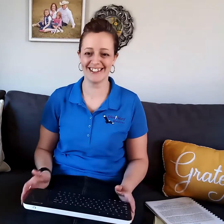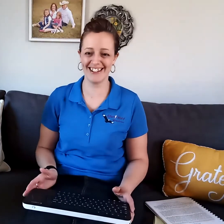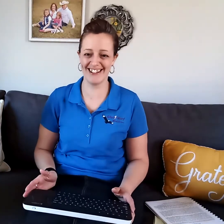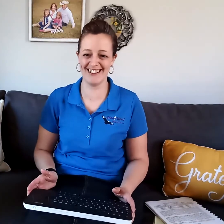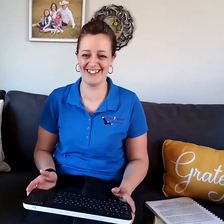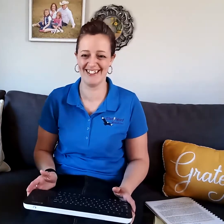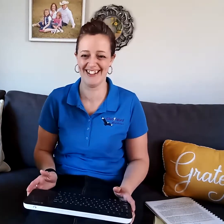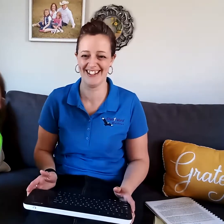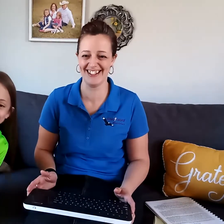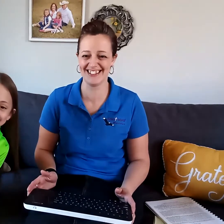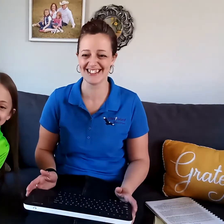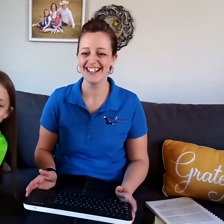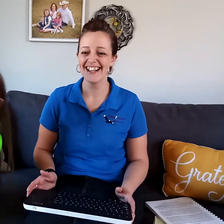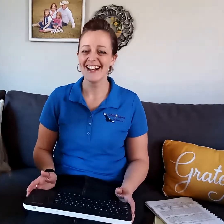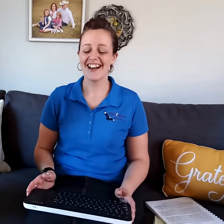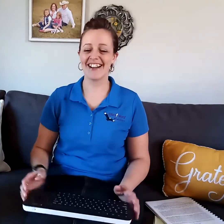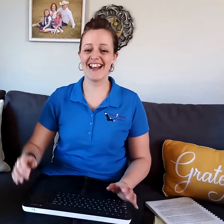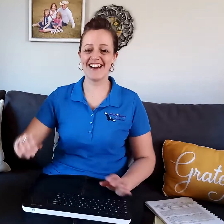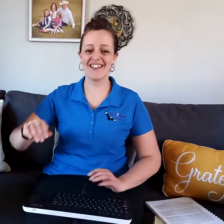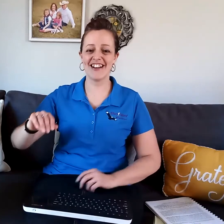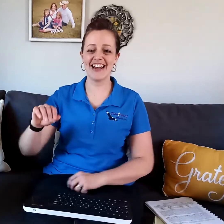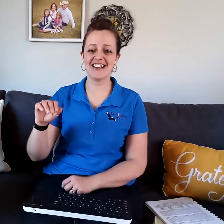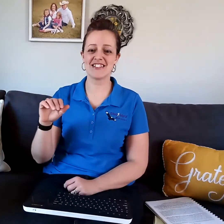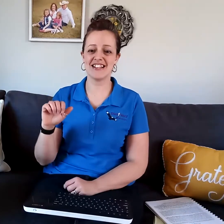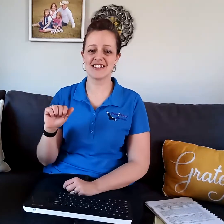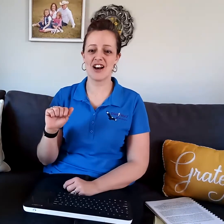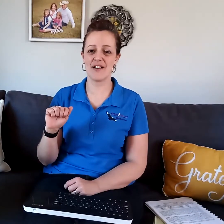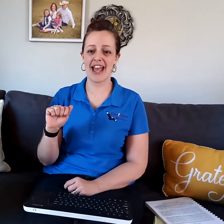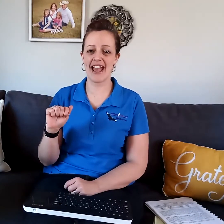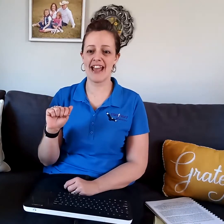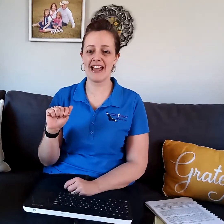All right. Okay, are you ready? So let's go. A,